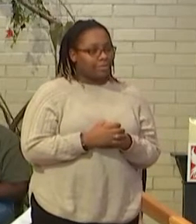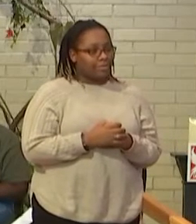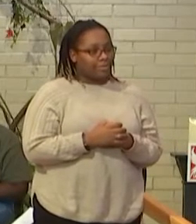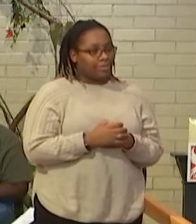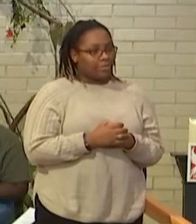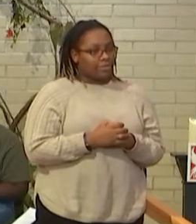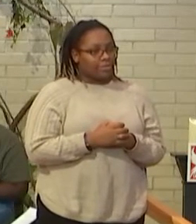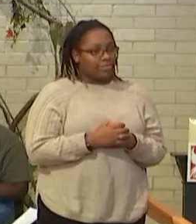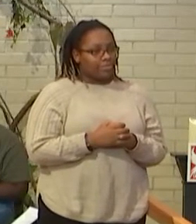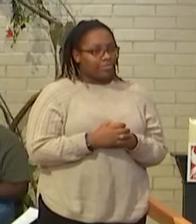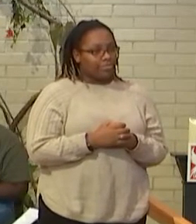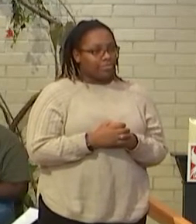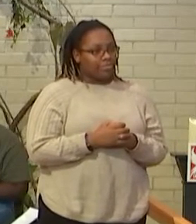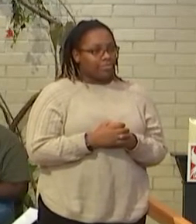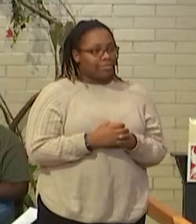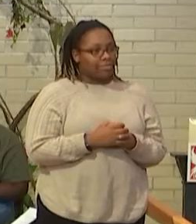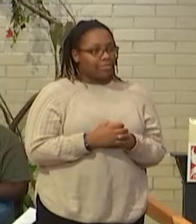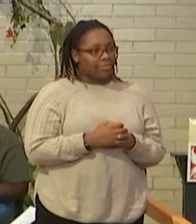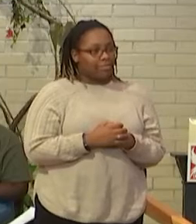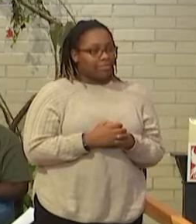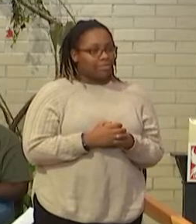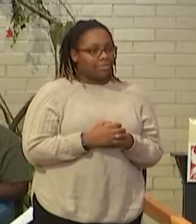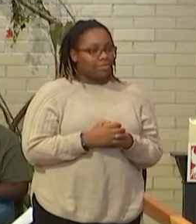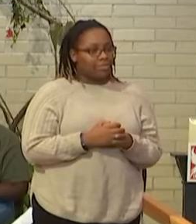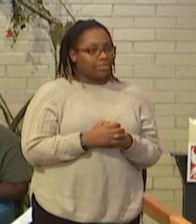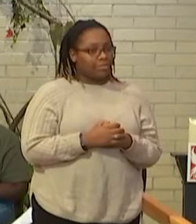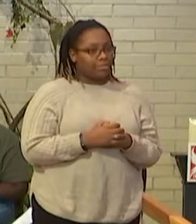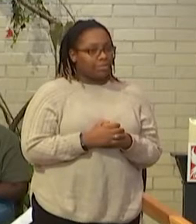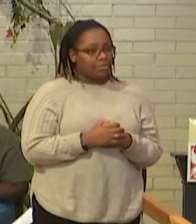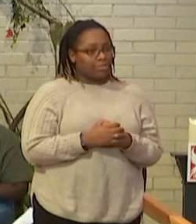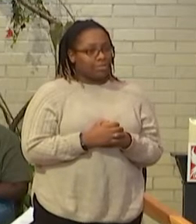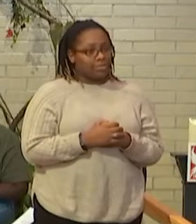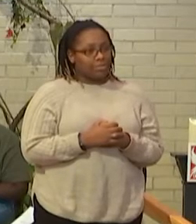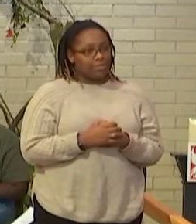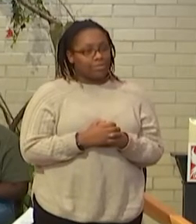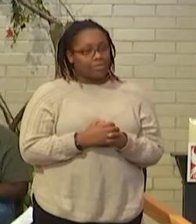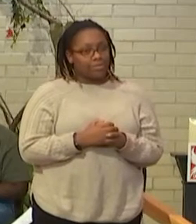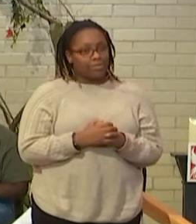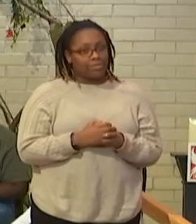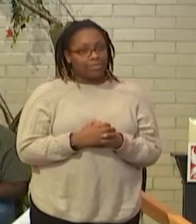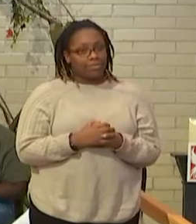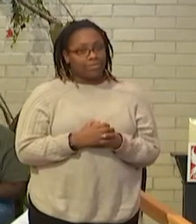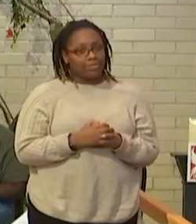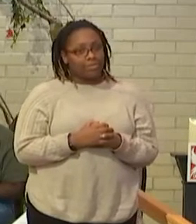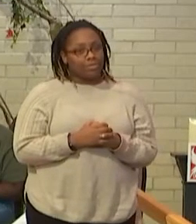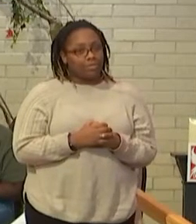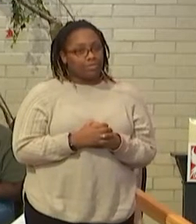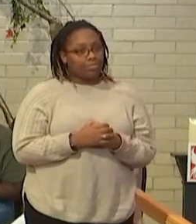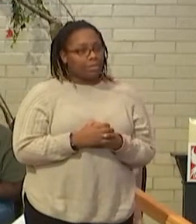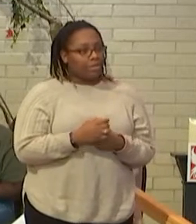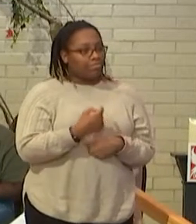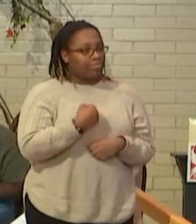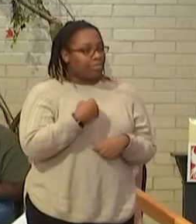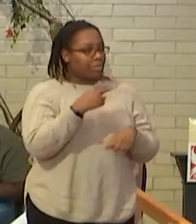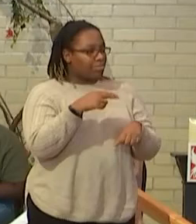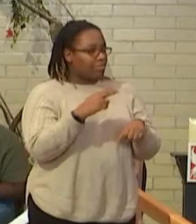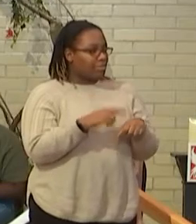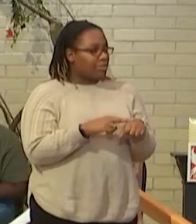but I'm not like that. I don't, I appear normal in most ways.